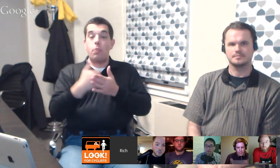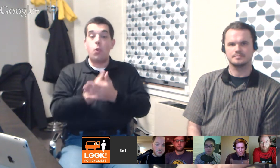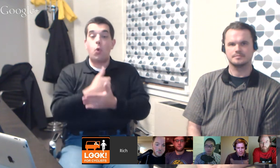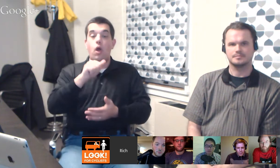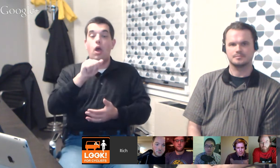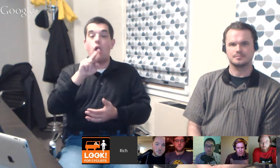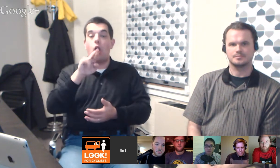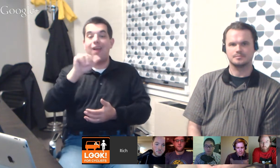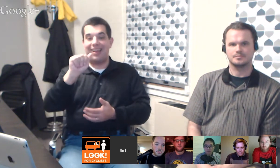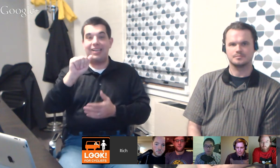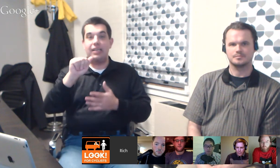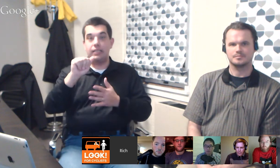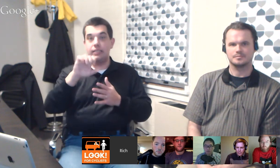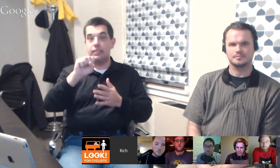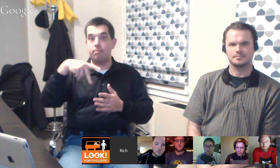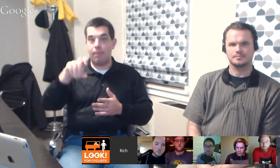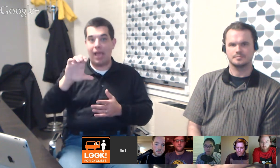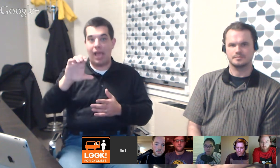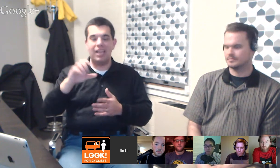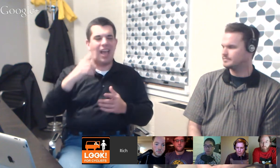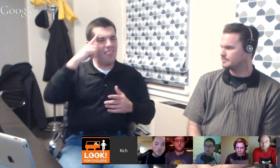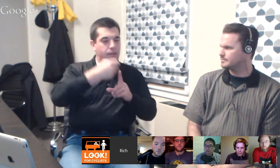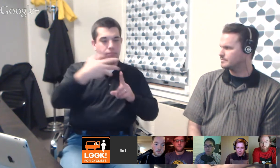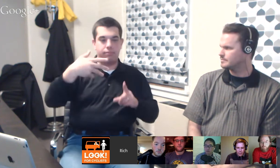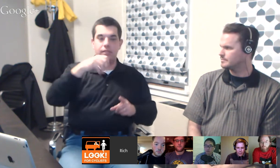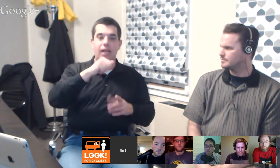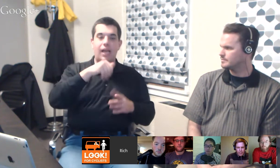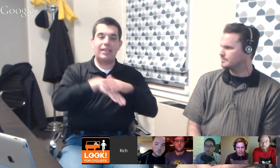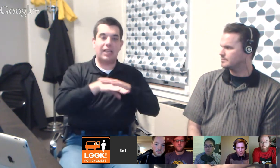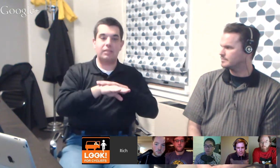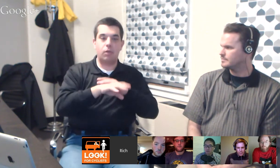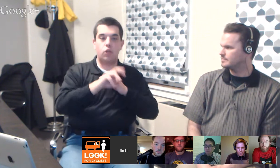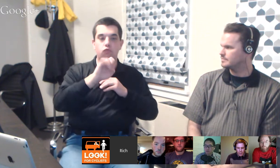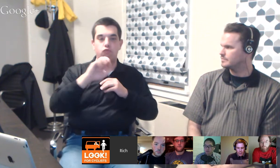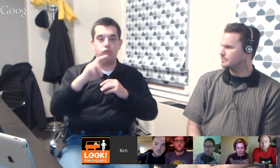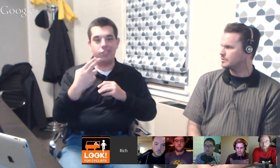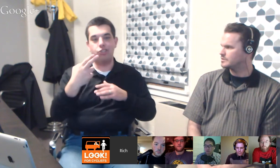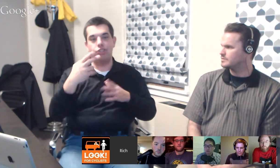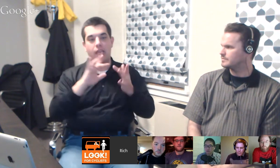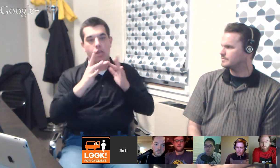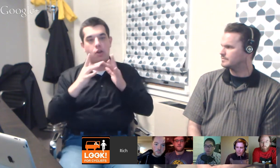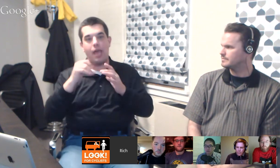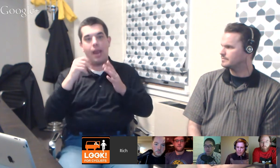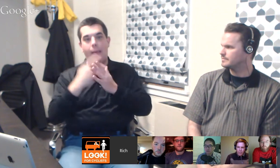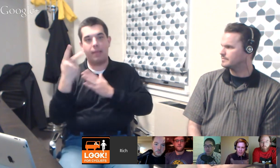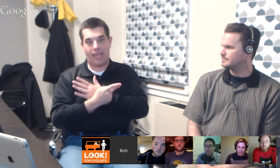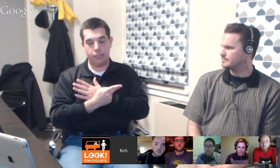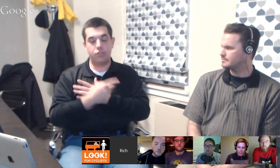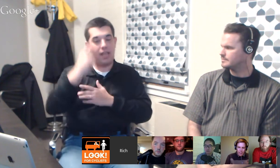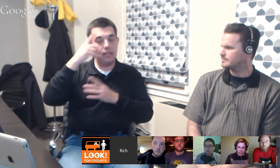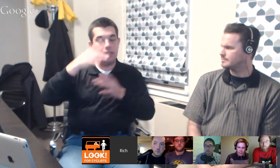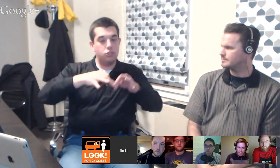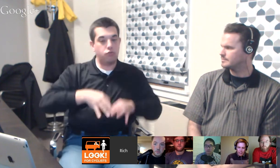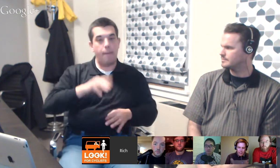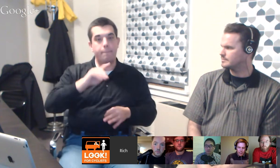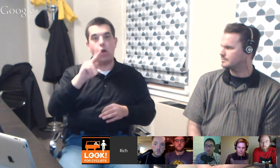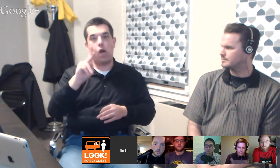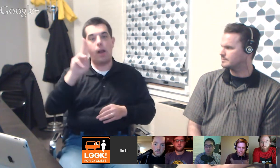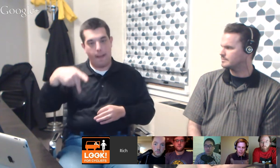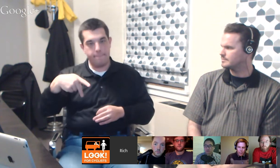spec, I think it stands for Accessible Rich Internet Applications, describes some markup